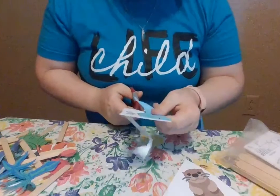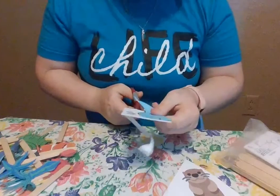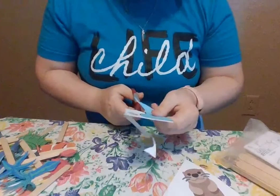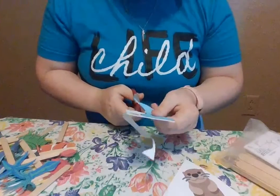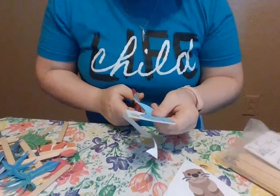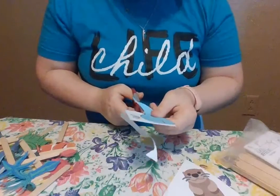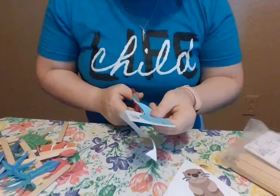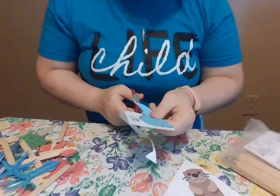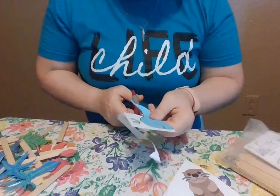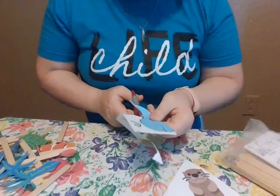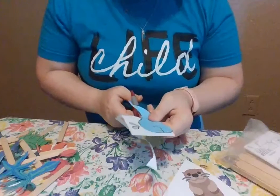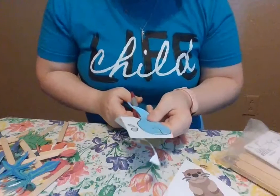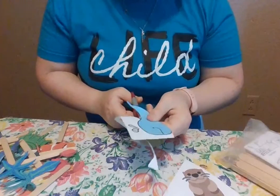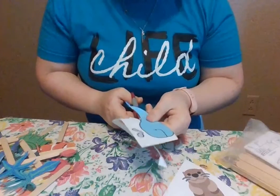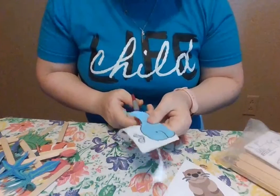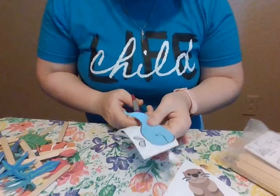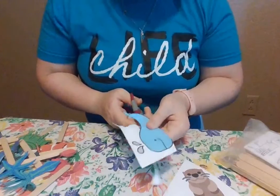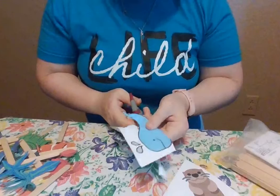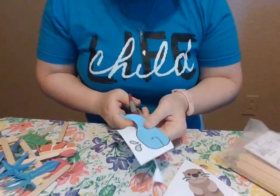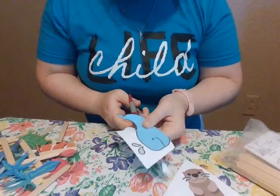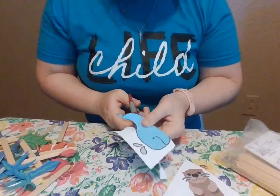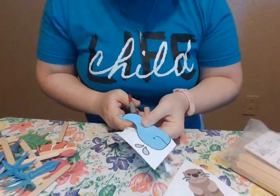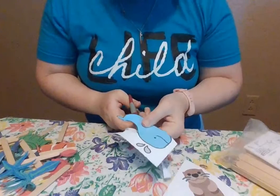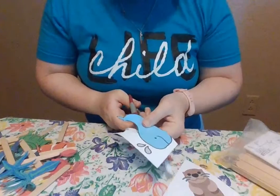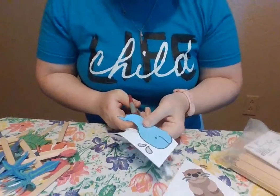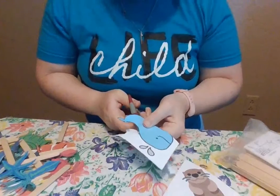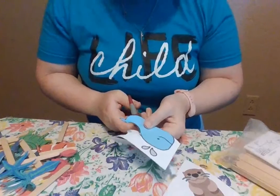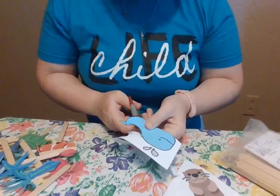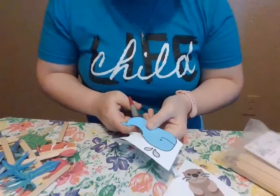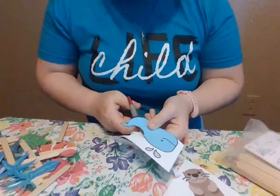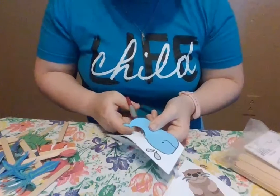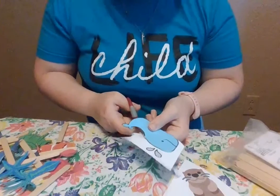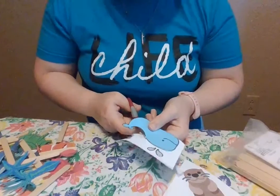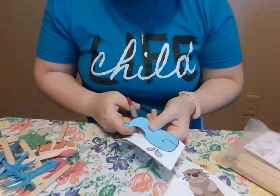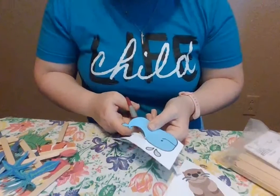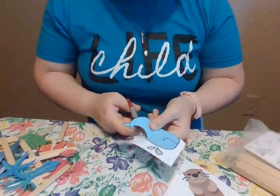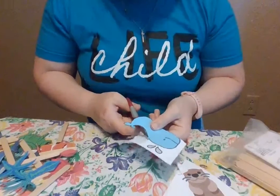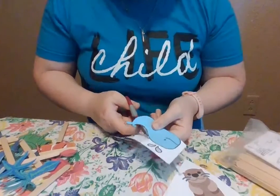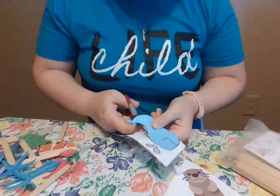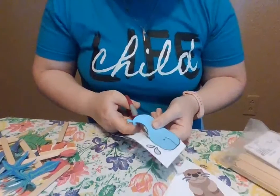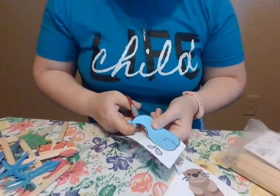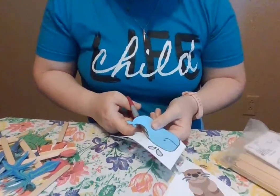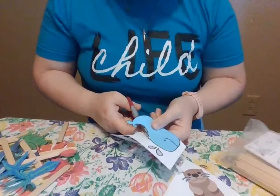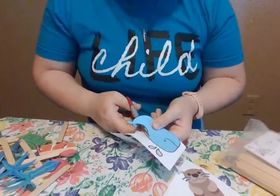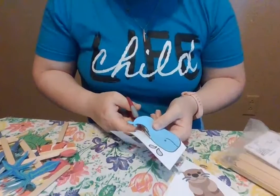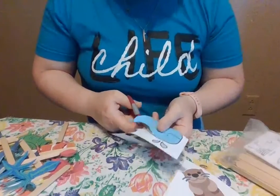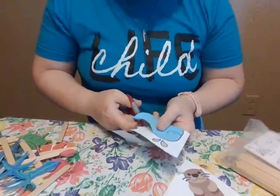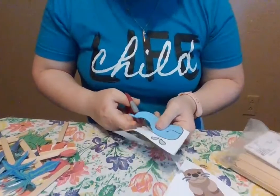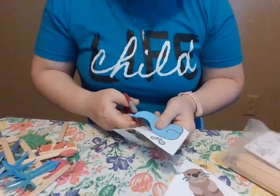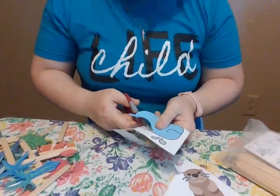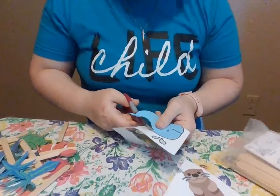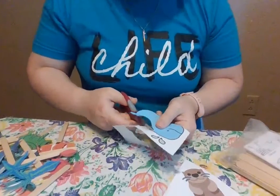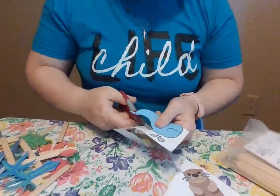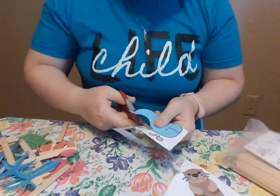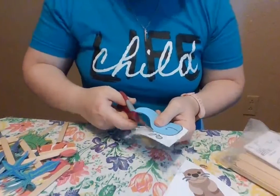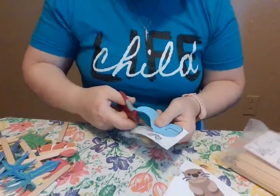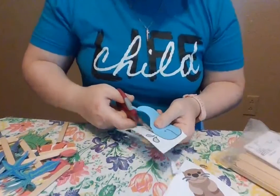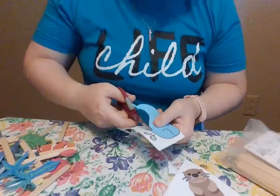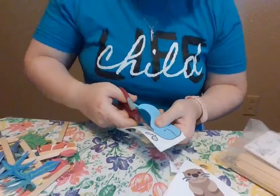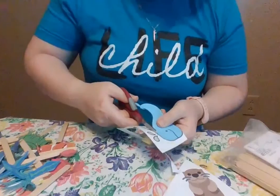going to. So if you want to and you print off the pictures, you can. I also put